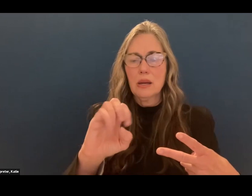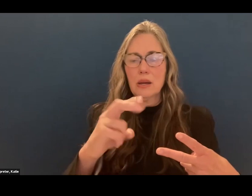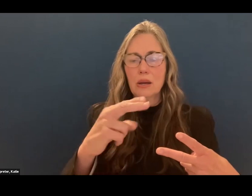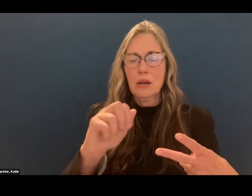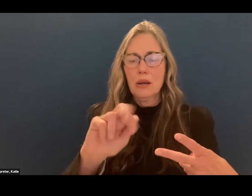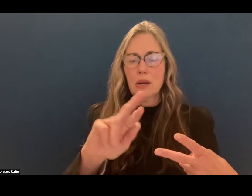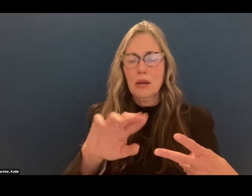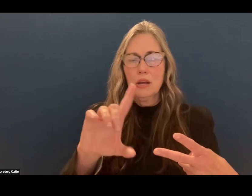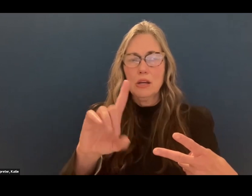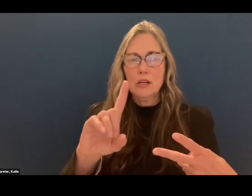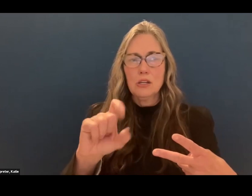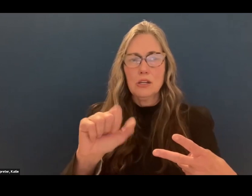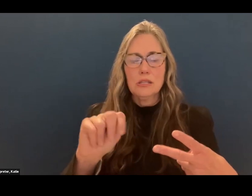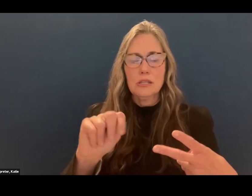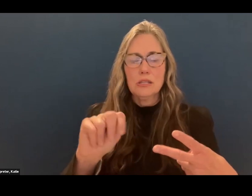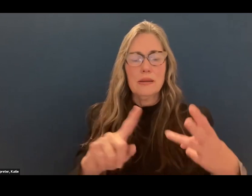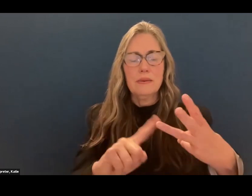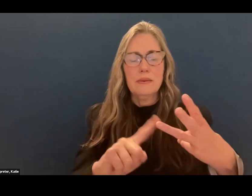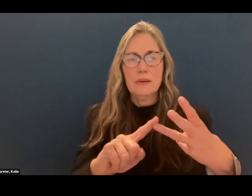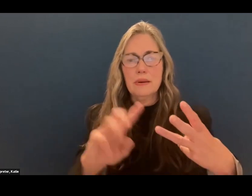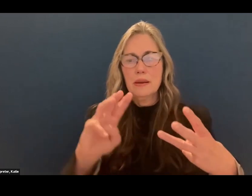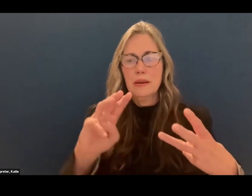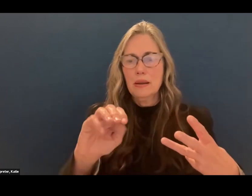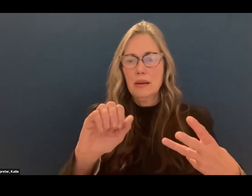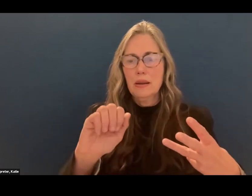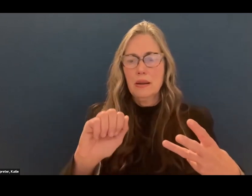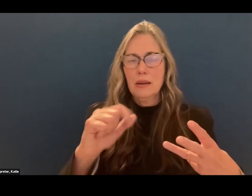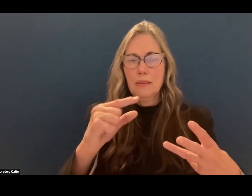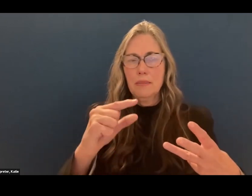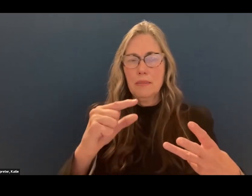in-person public comment from Maggie Light.